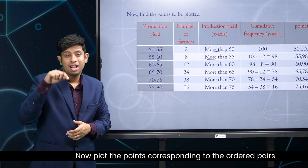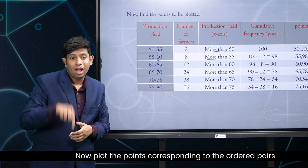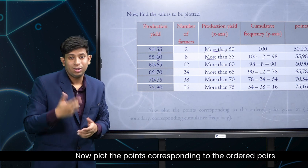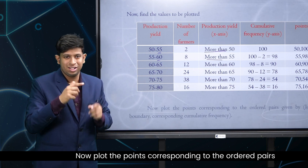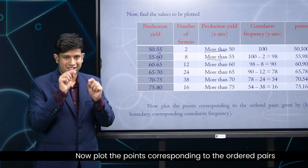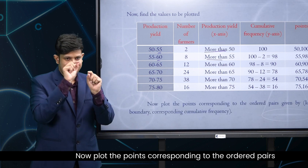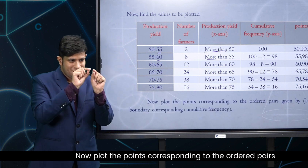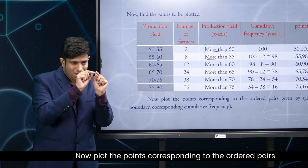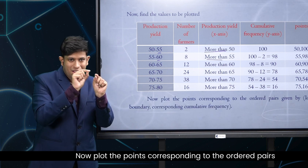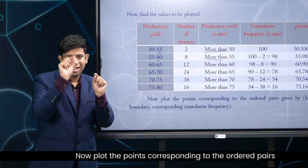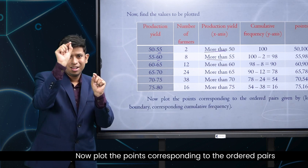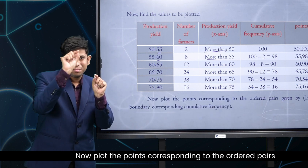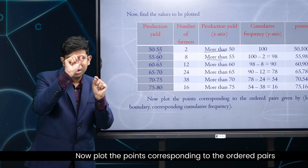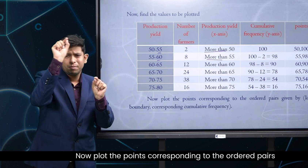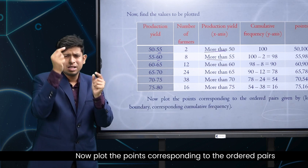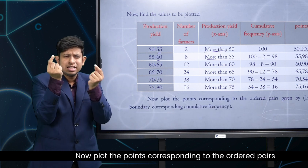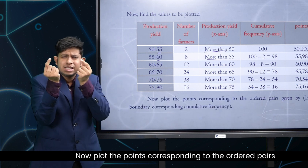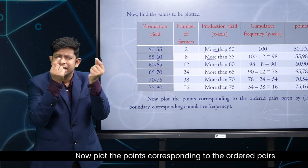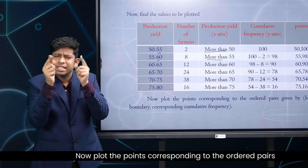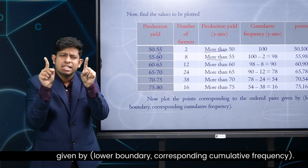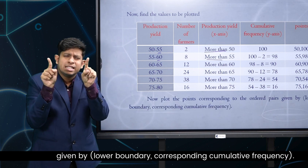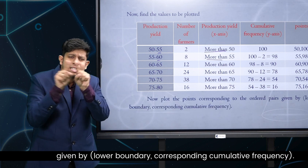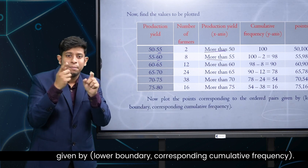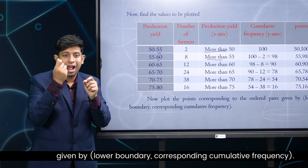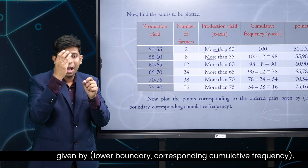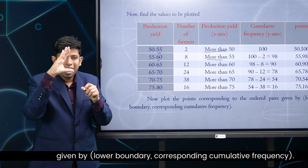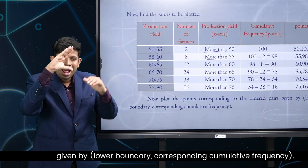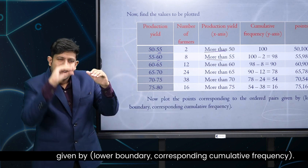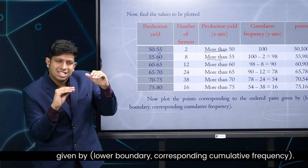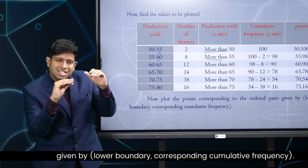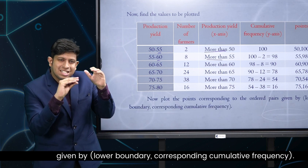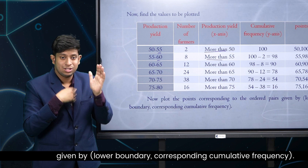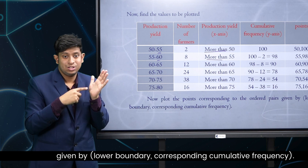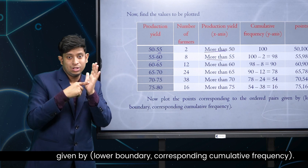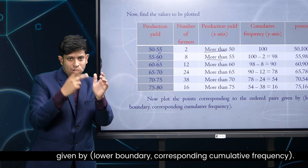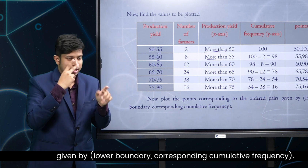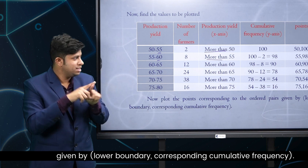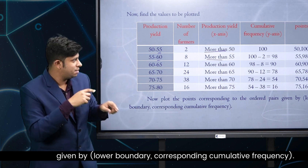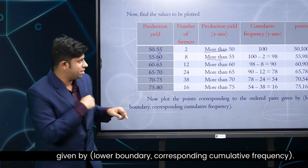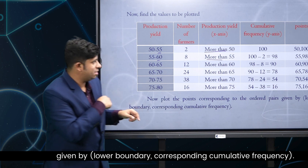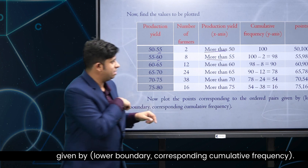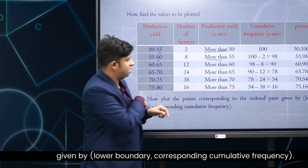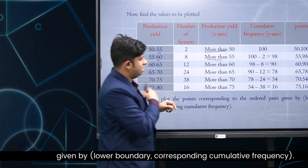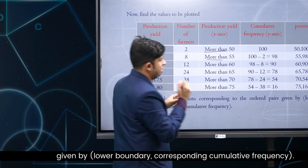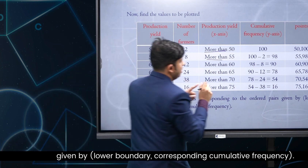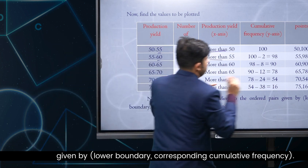Now plot the points corresponding to the ordered pairs given by lower boundary comma corresponding cumulative frequency.